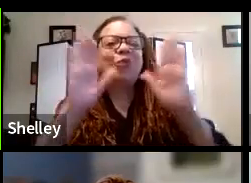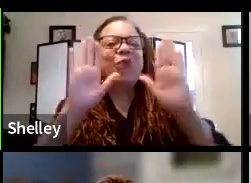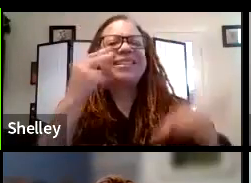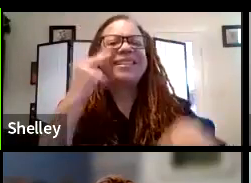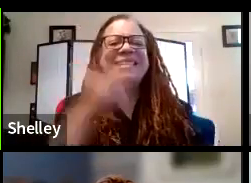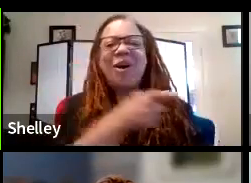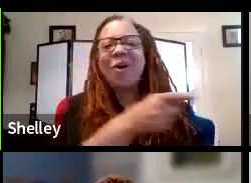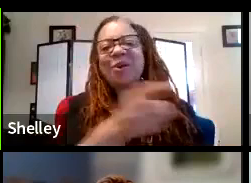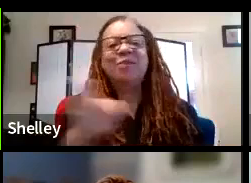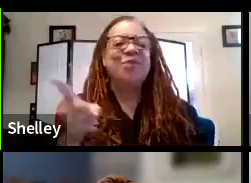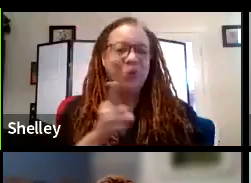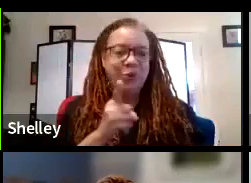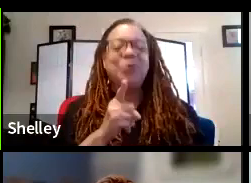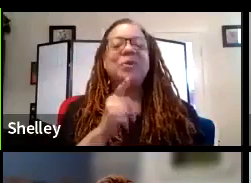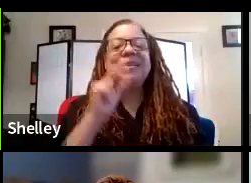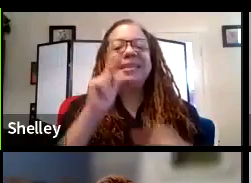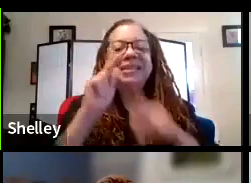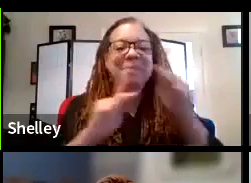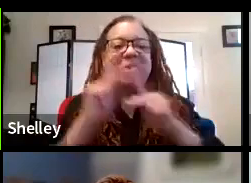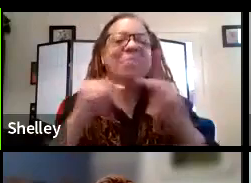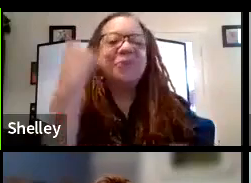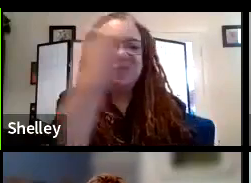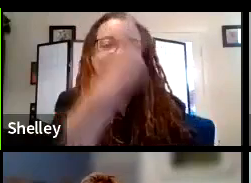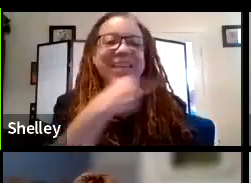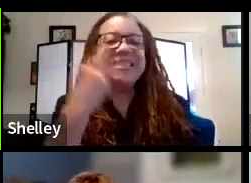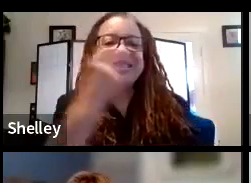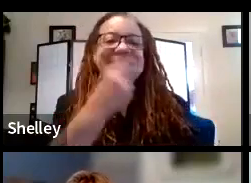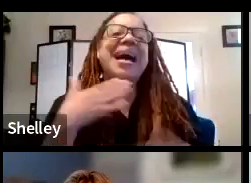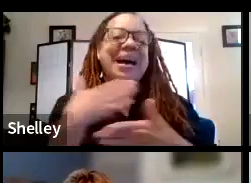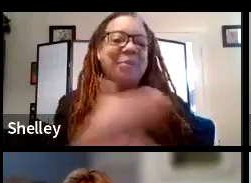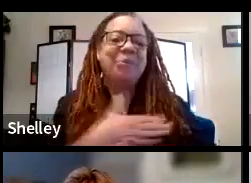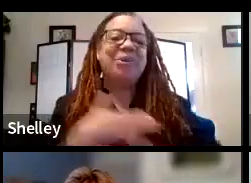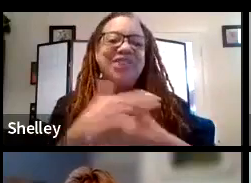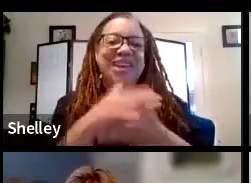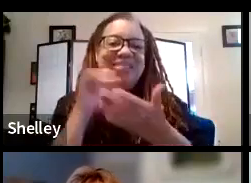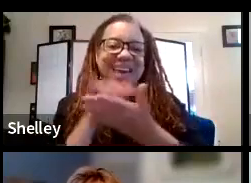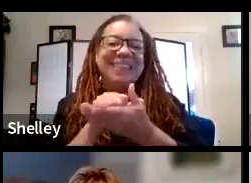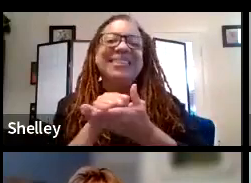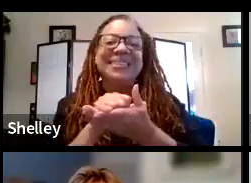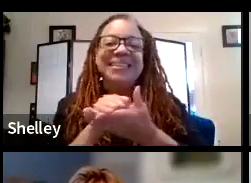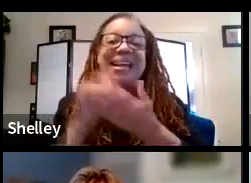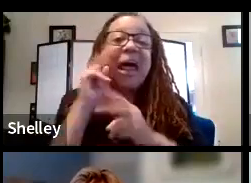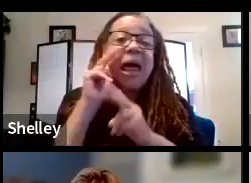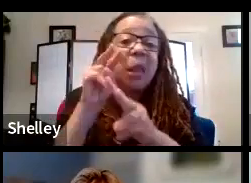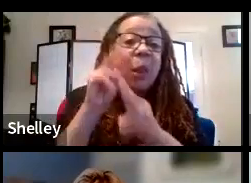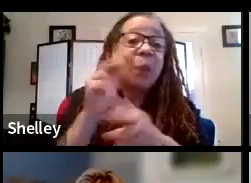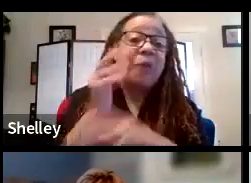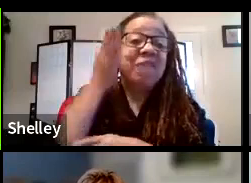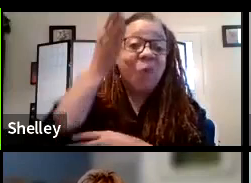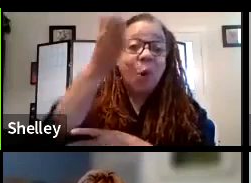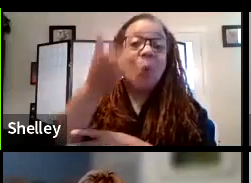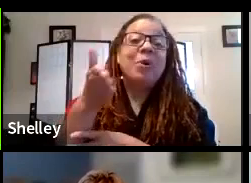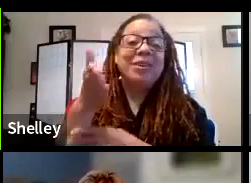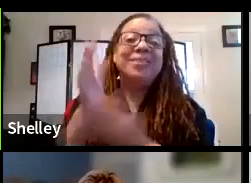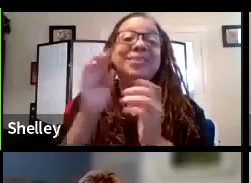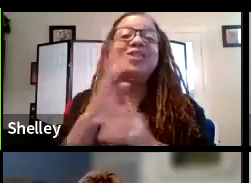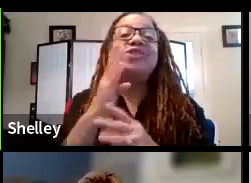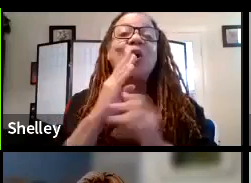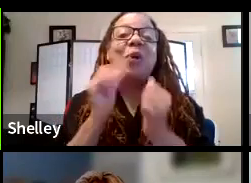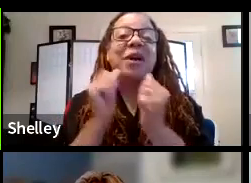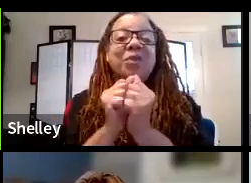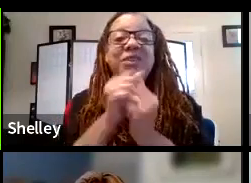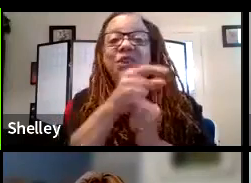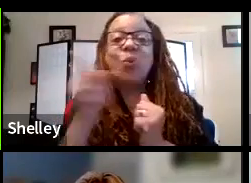everybody. It was nice being able to see people's faces this time. I appreciate that. And look forward to talking again in the